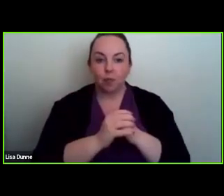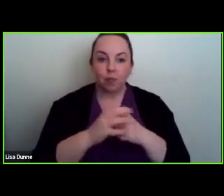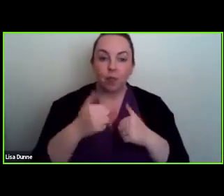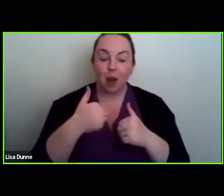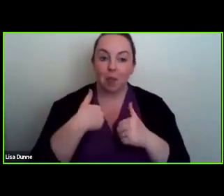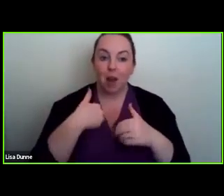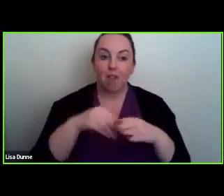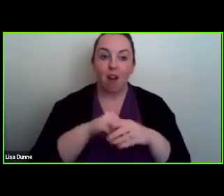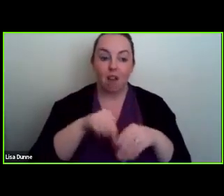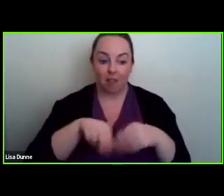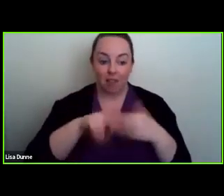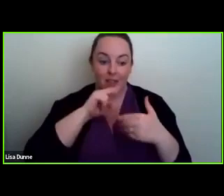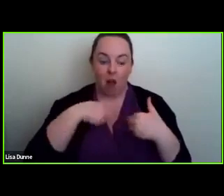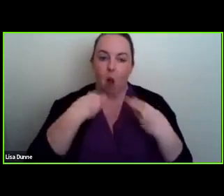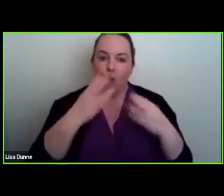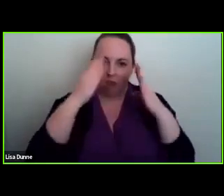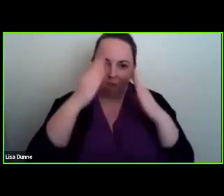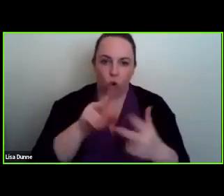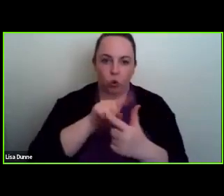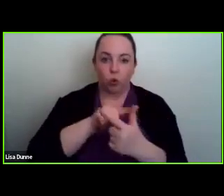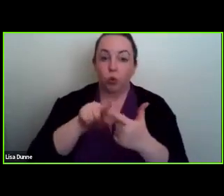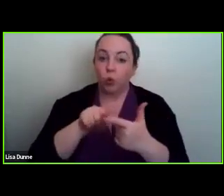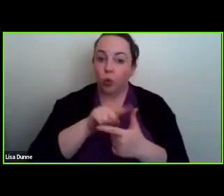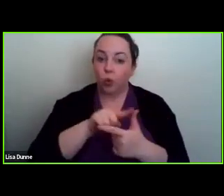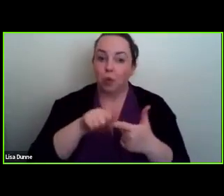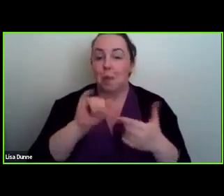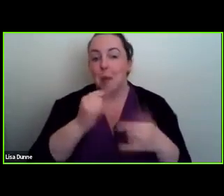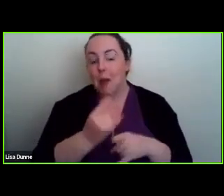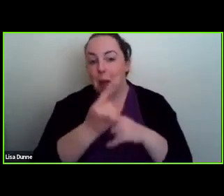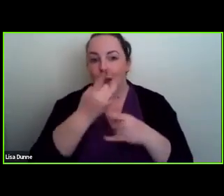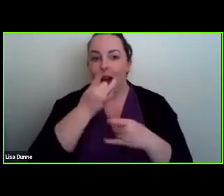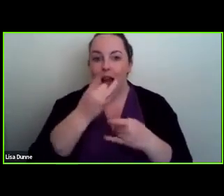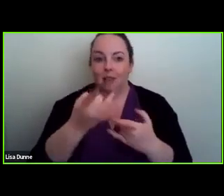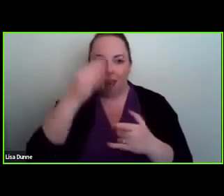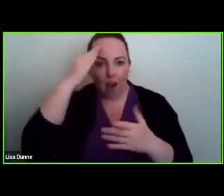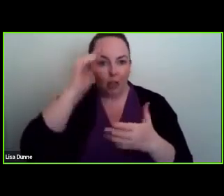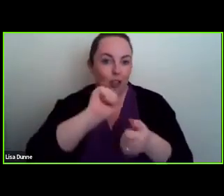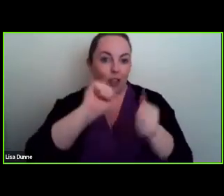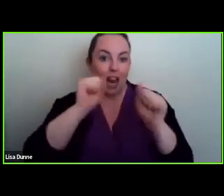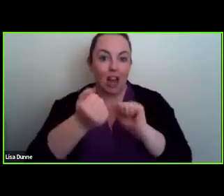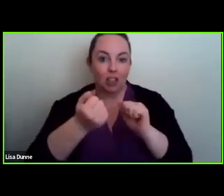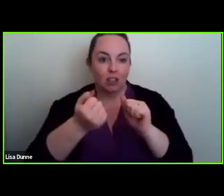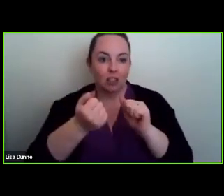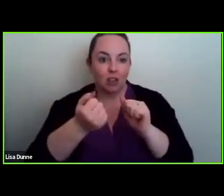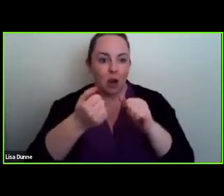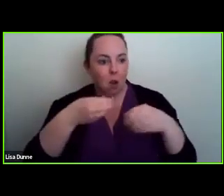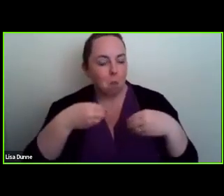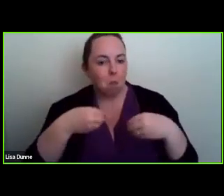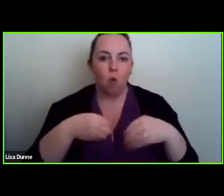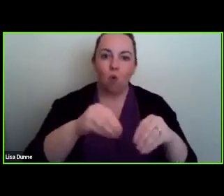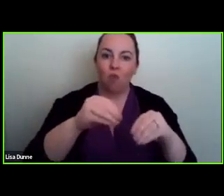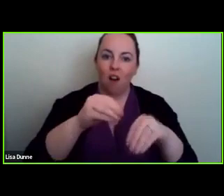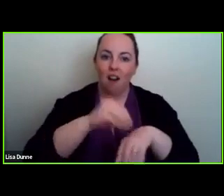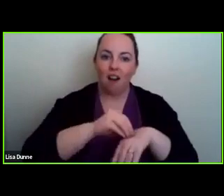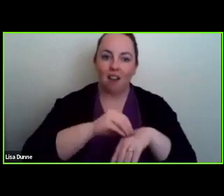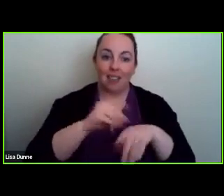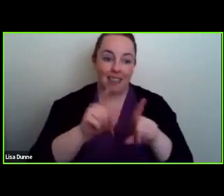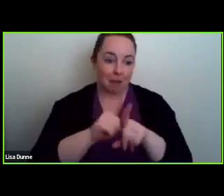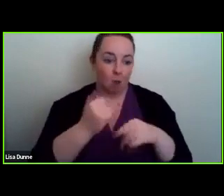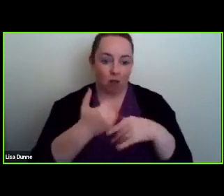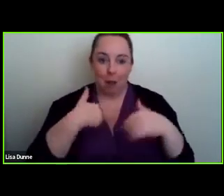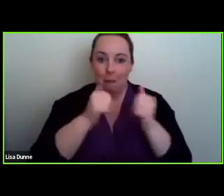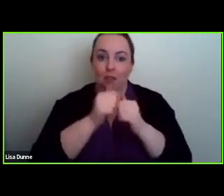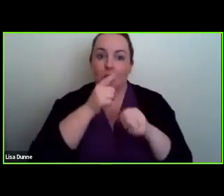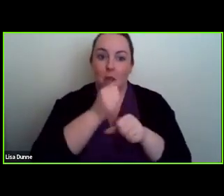to focus on two areas that might help us in a changing Ireland, and actually moving into what the theme of this meeting is all about,